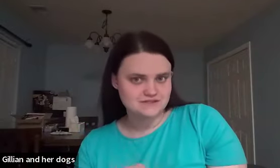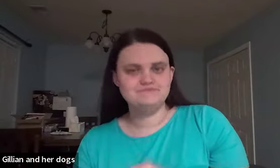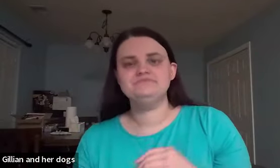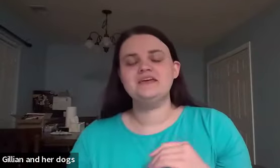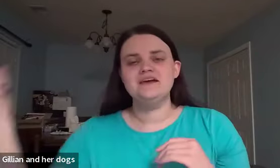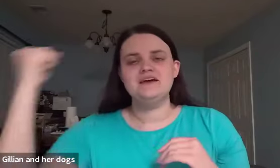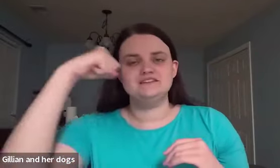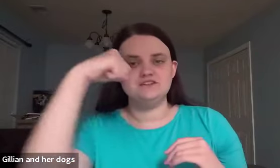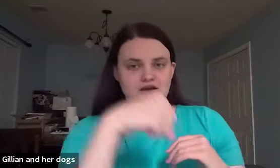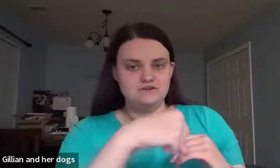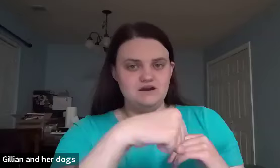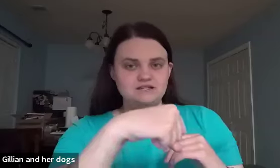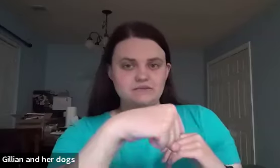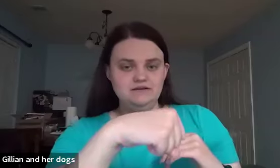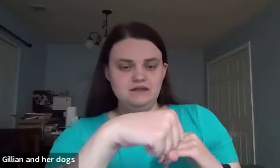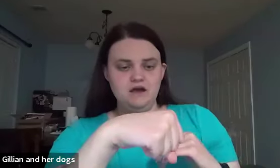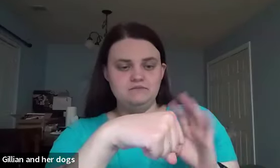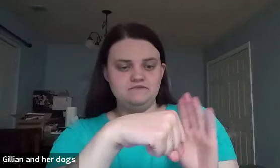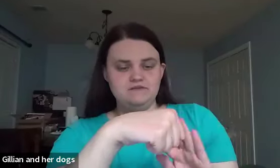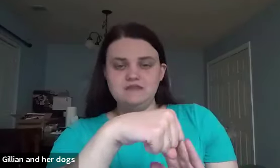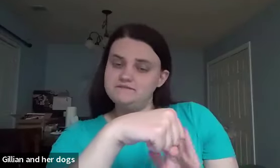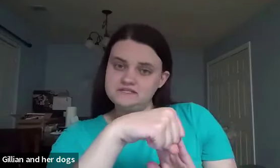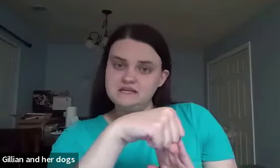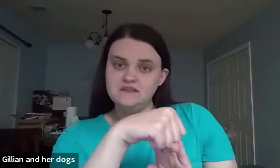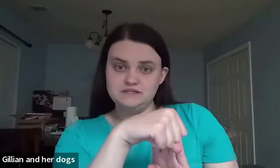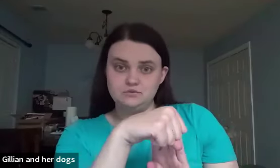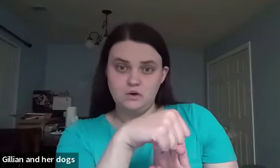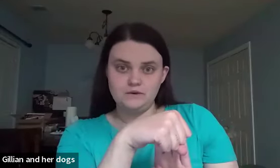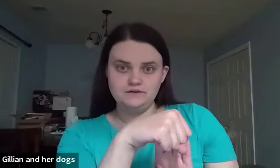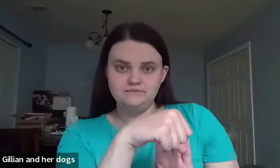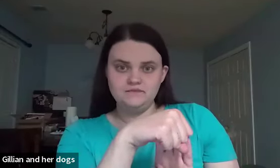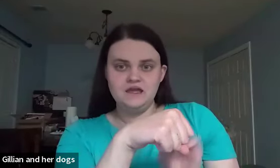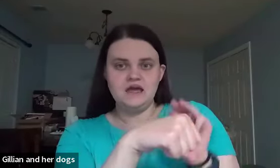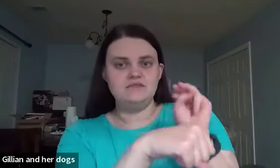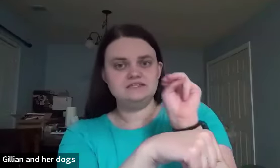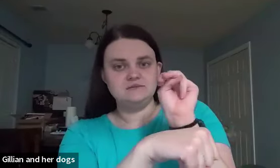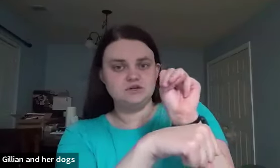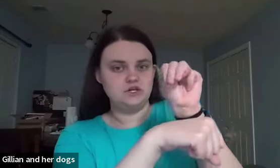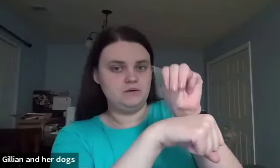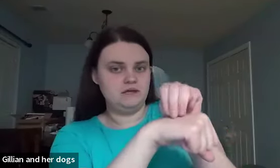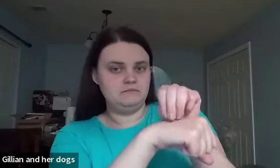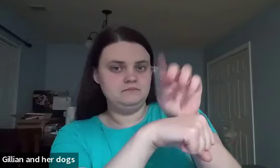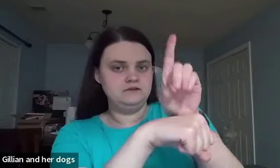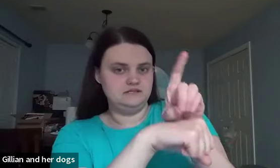McDonald's. So you have your non-dominant, kind of in that fist again, like we did Walmart. And this time you're gonna go